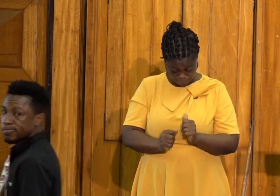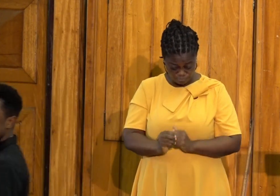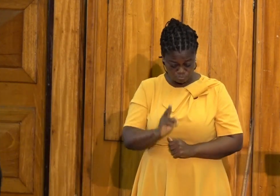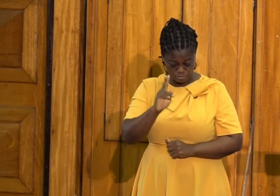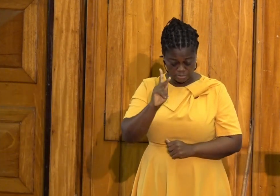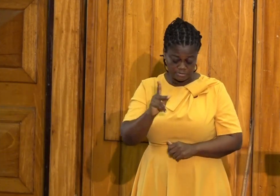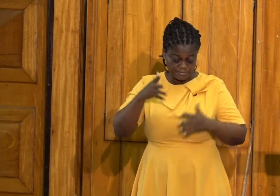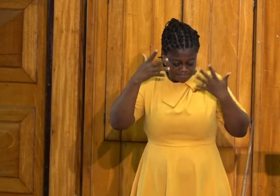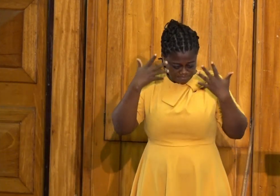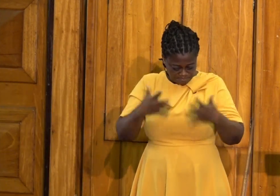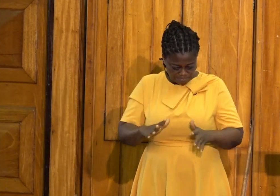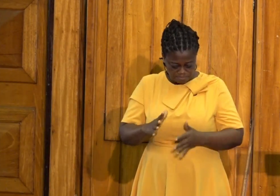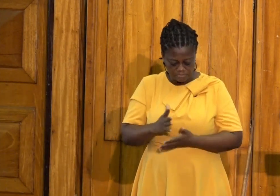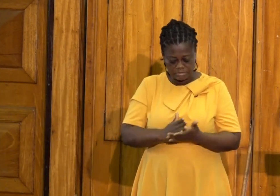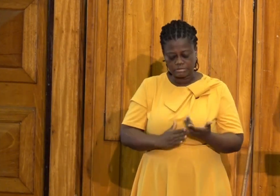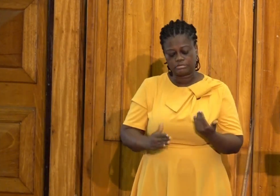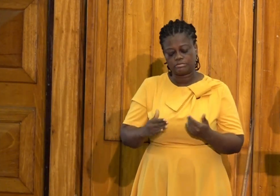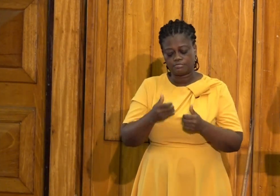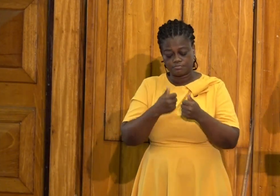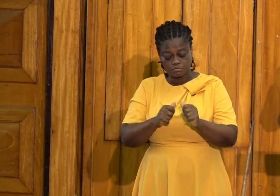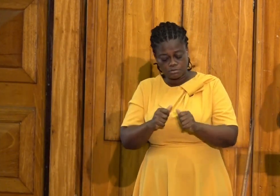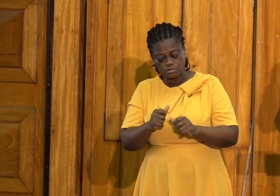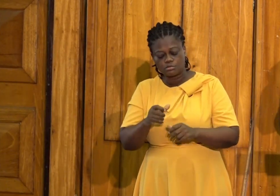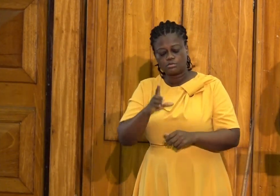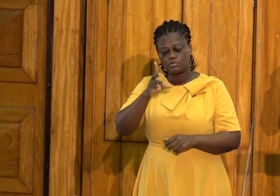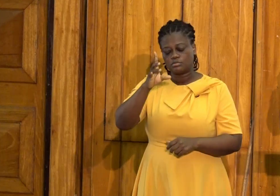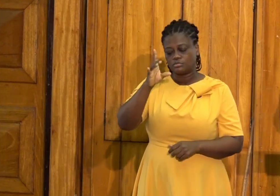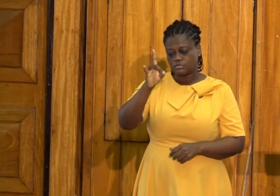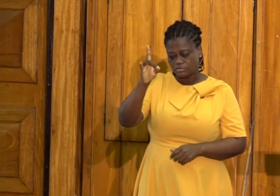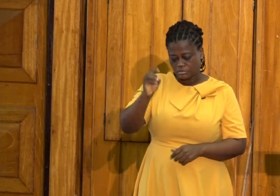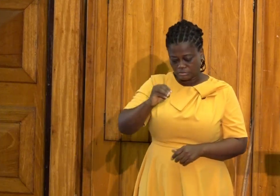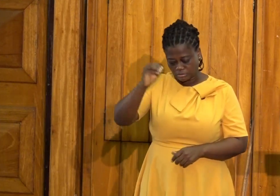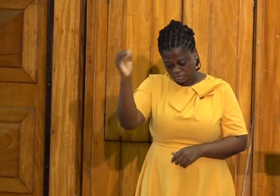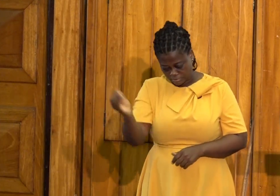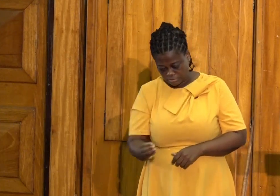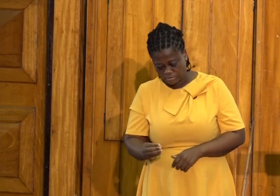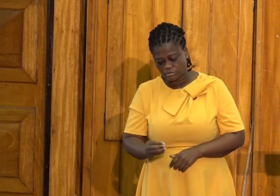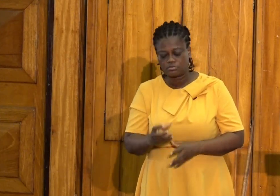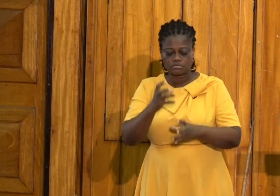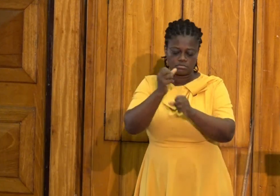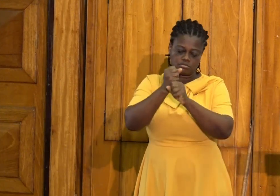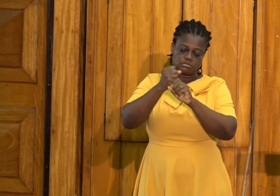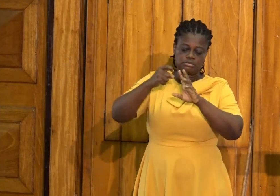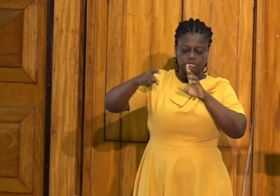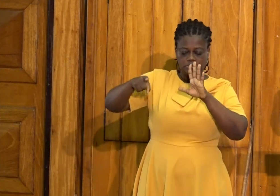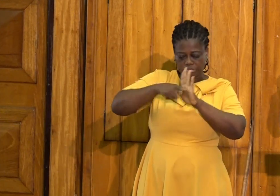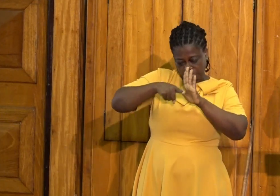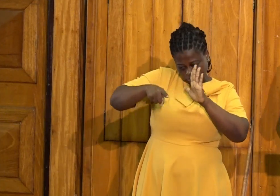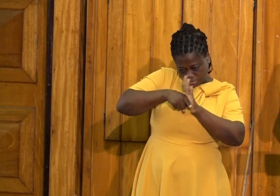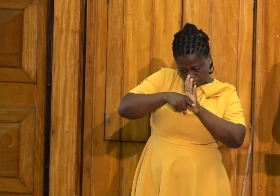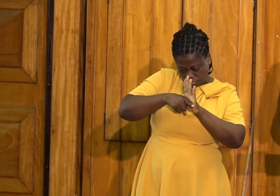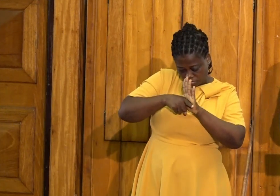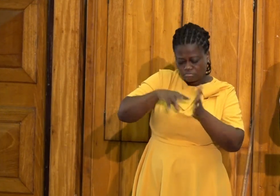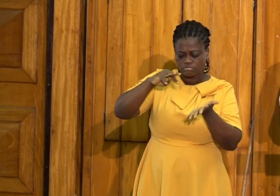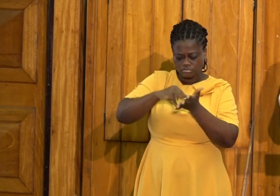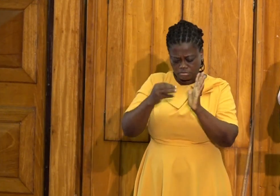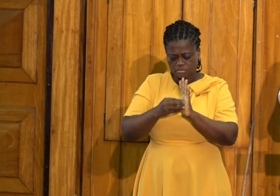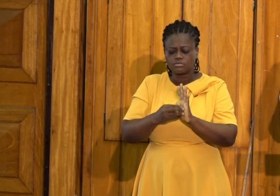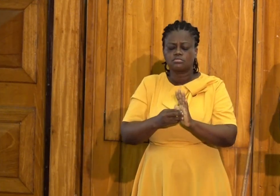87% screened VIAC negative, which is encouraging because this indicates that the treatment was